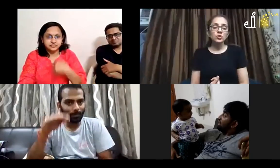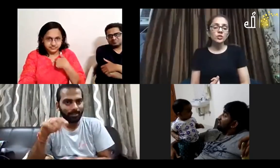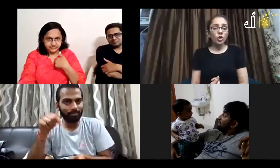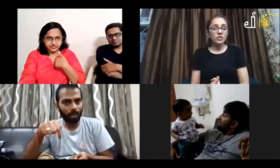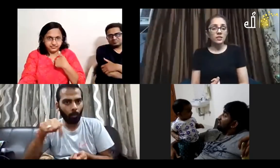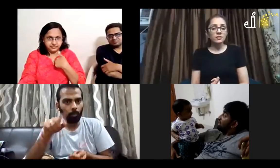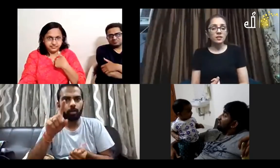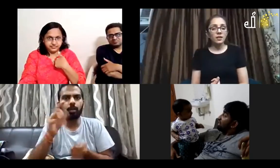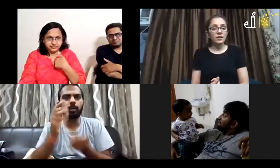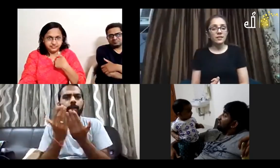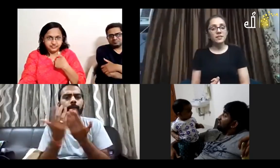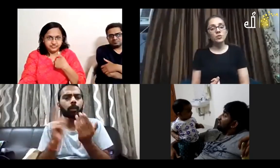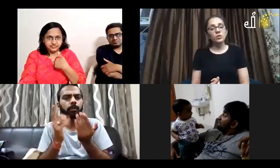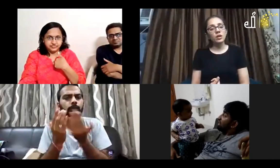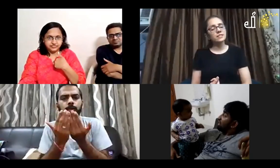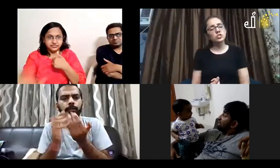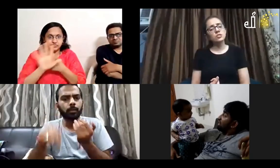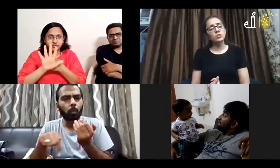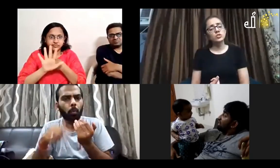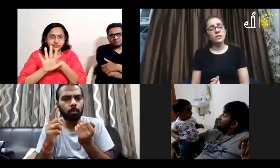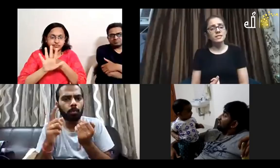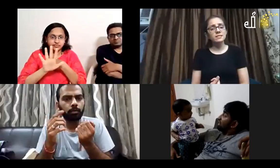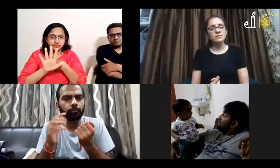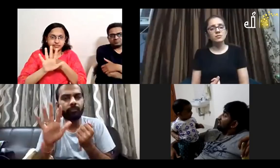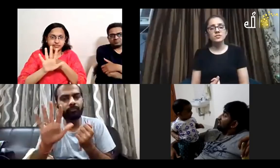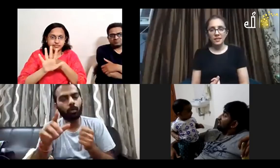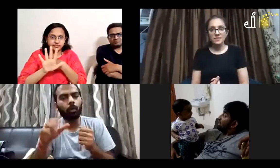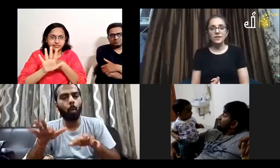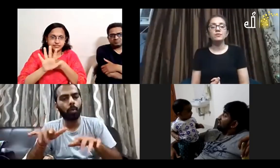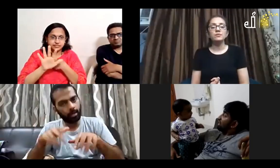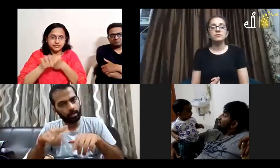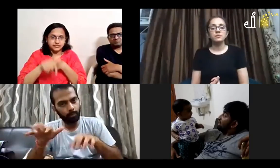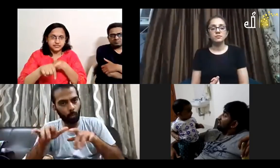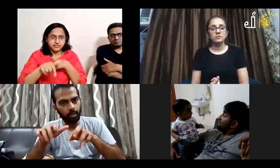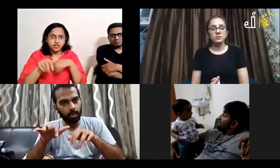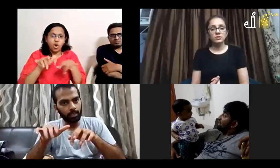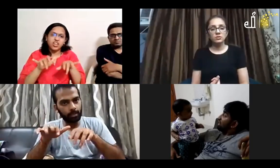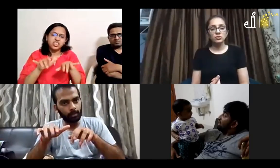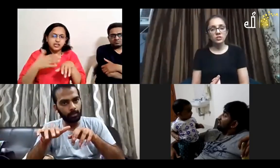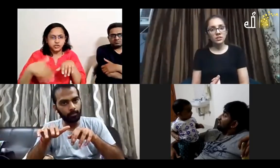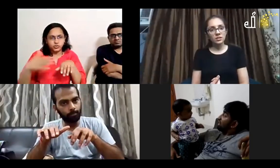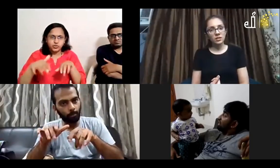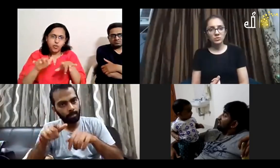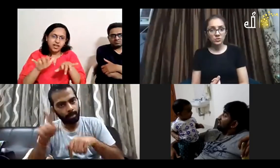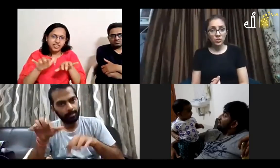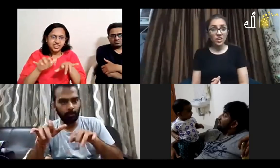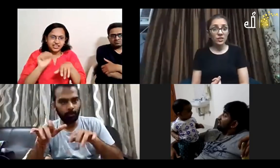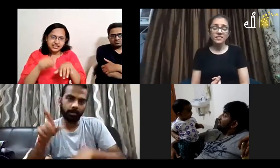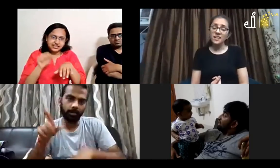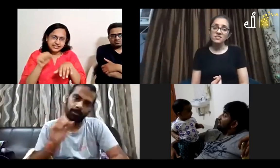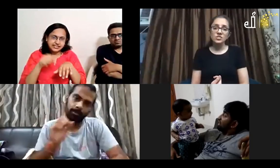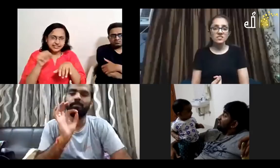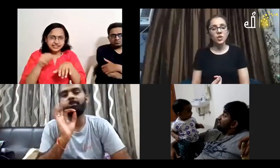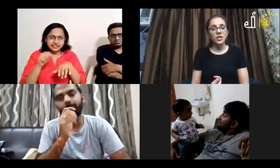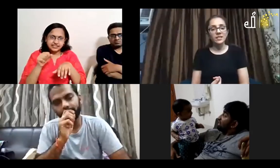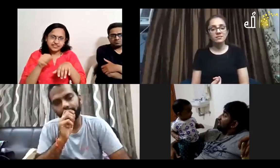So your daughter right now she's in which class? She's in class 5. So she is going online.